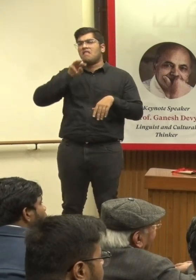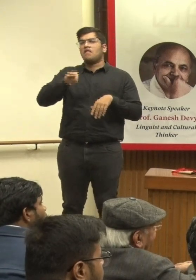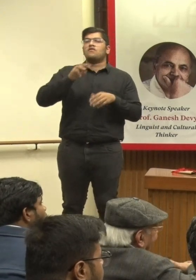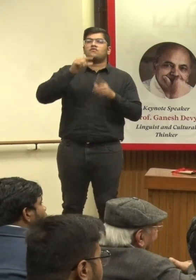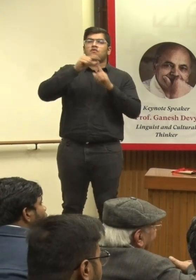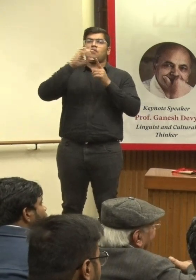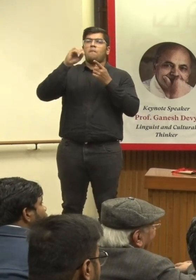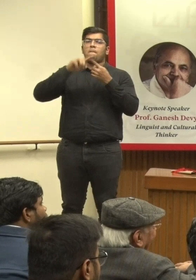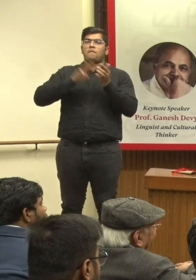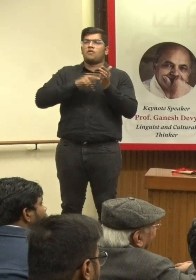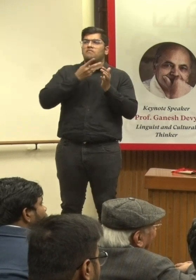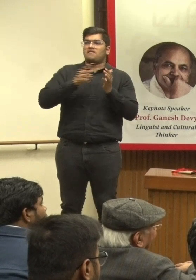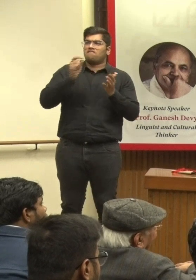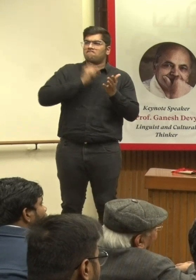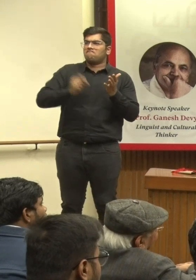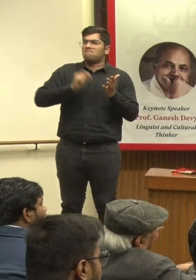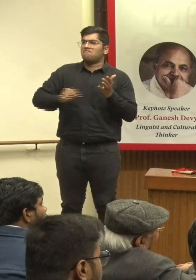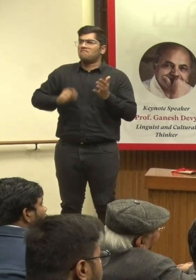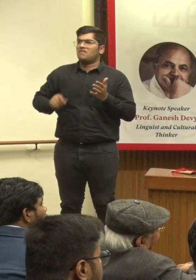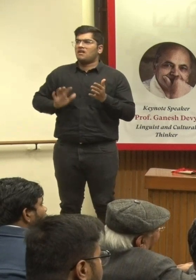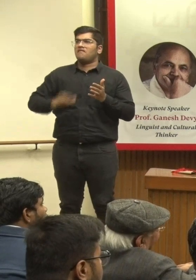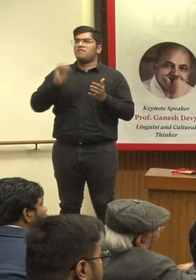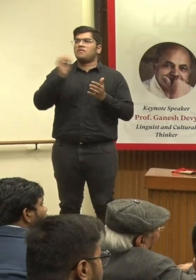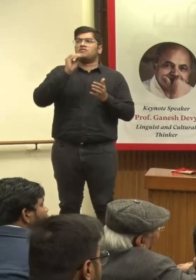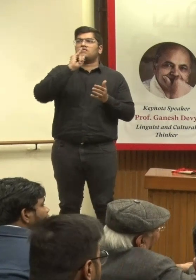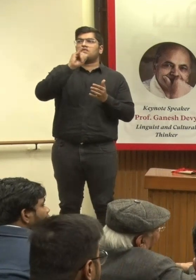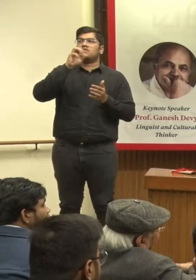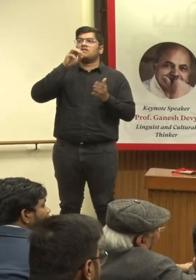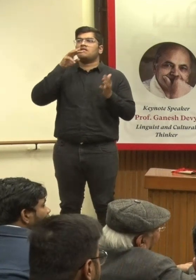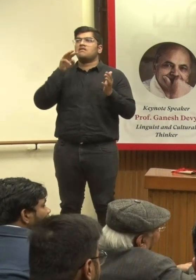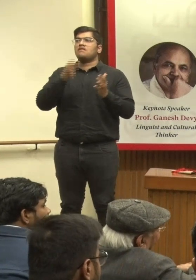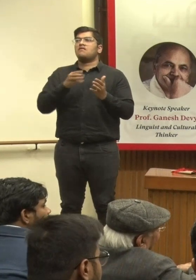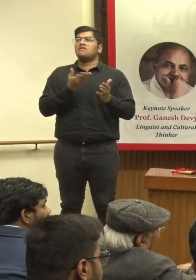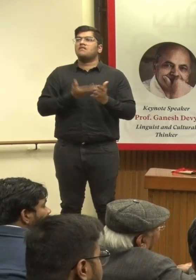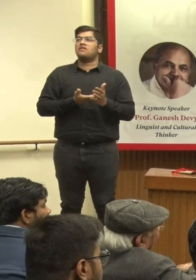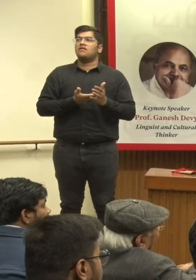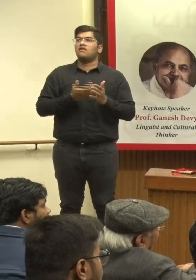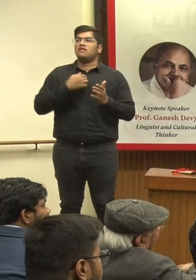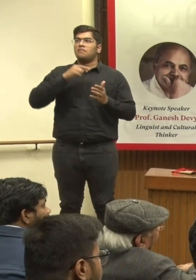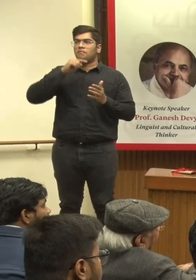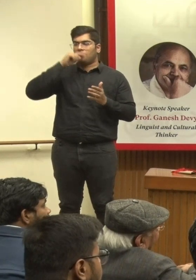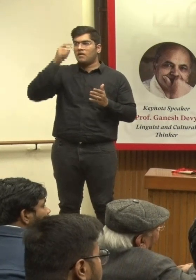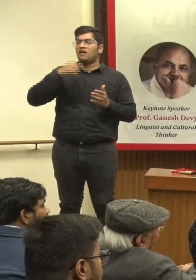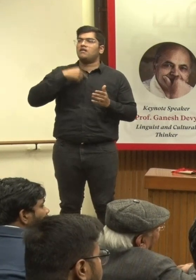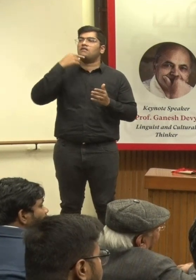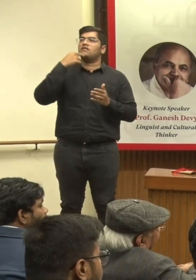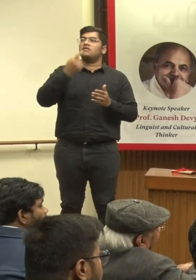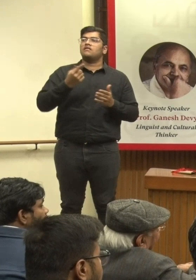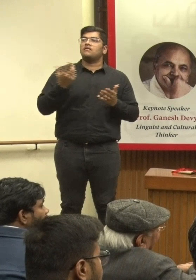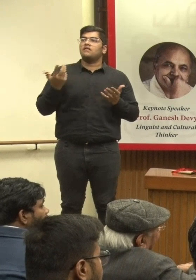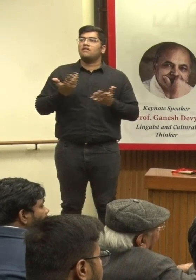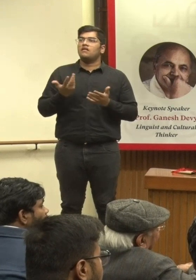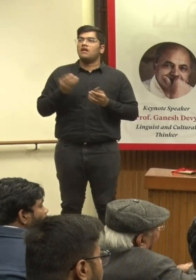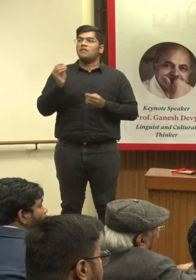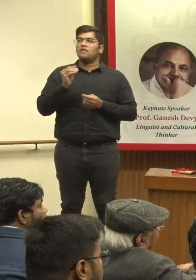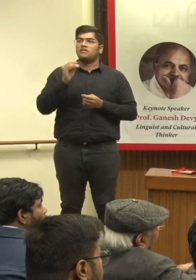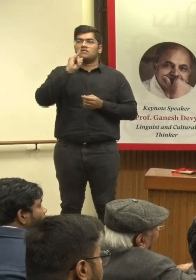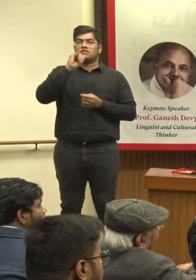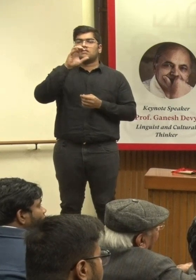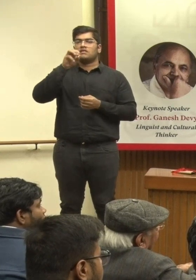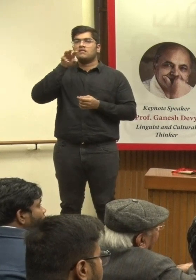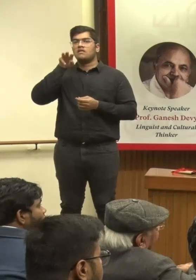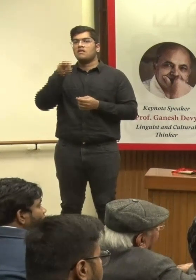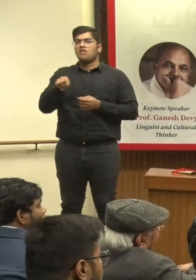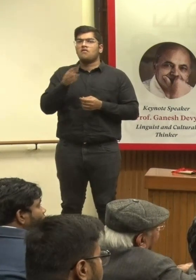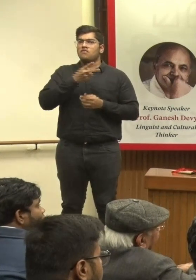Ashokji, is India's foremost poet present here. And I say with pride for the Banjaras, 60,000